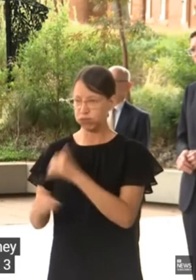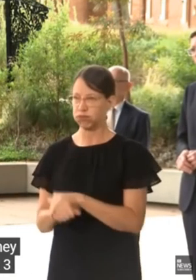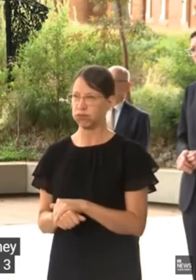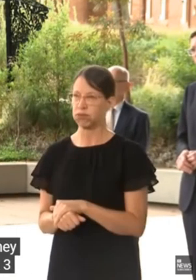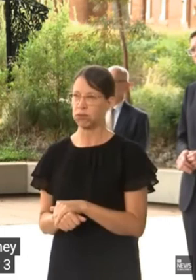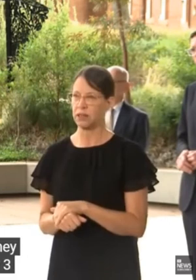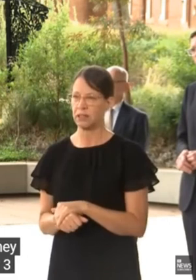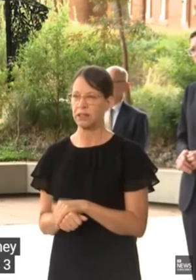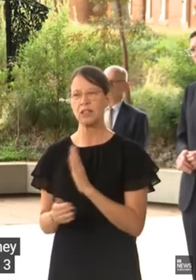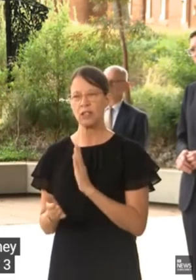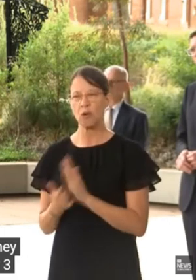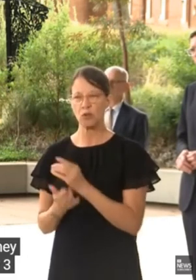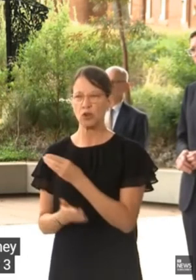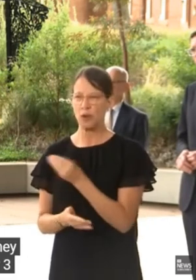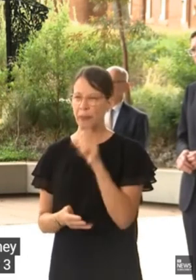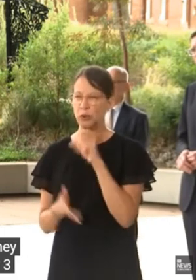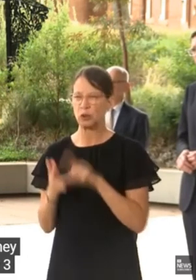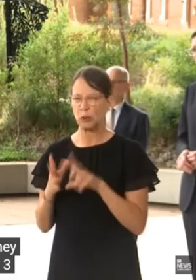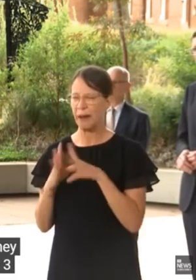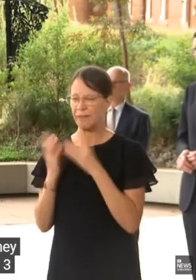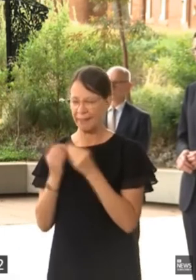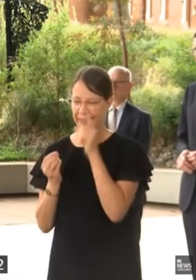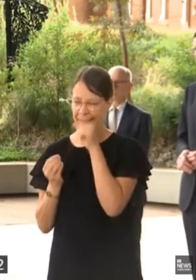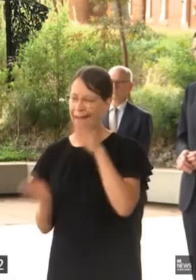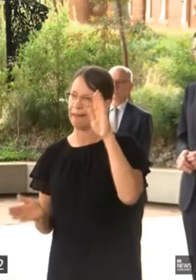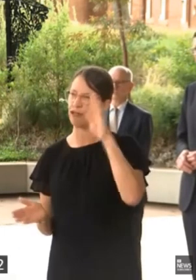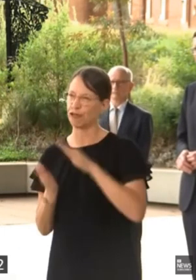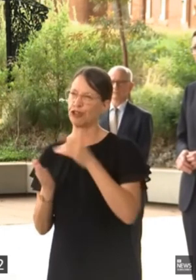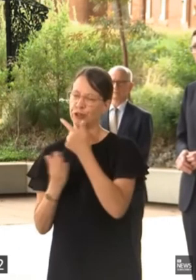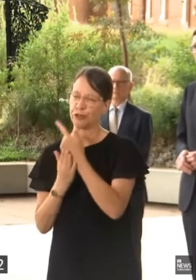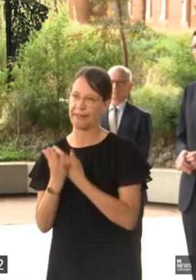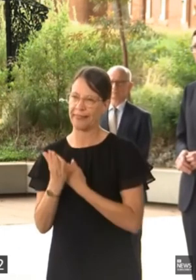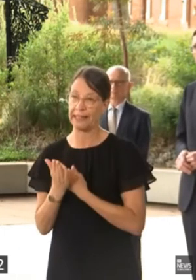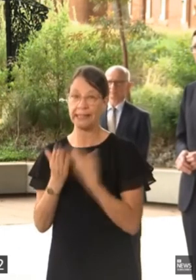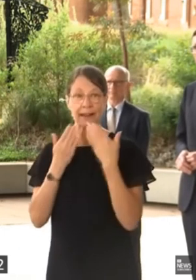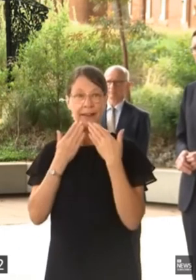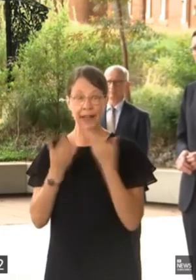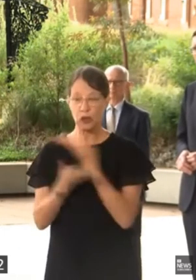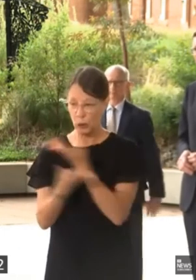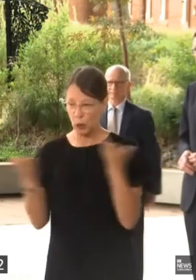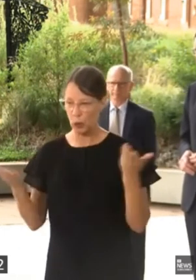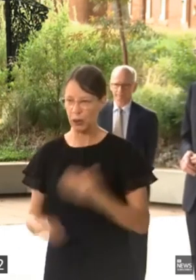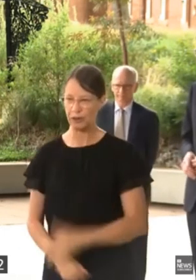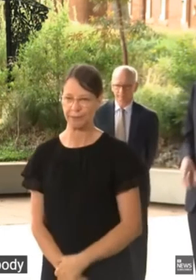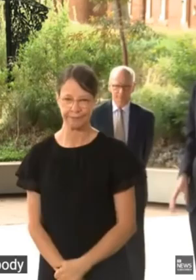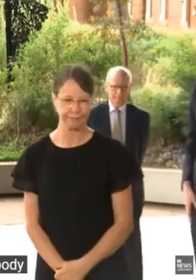partially the Category 2 waiting list down. Thank you, everybody.